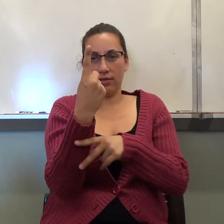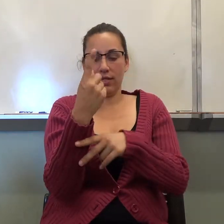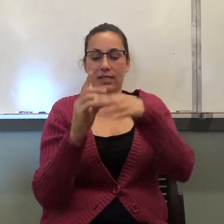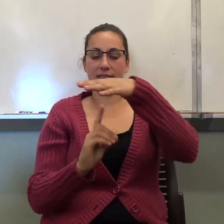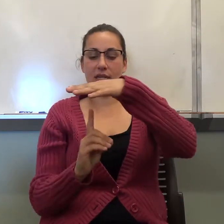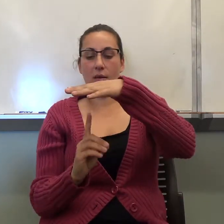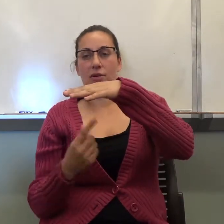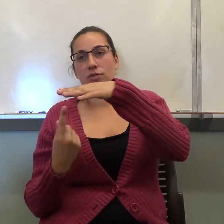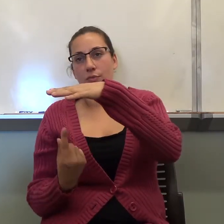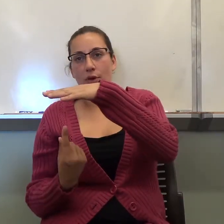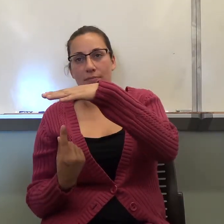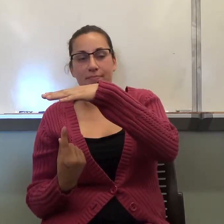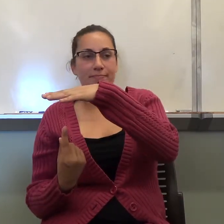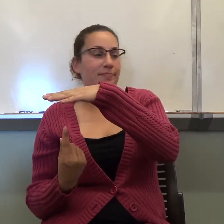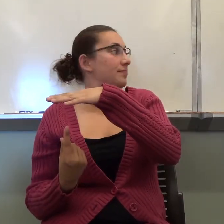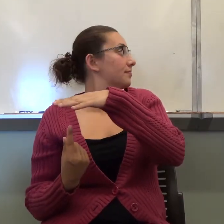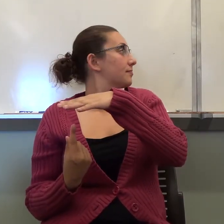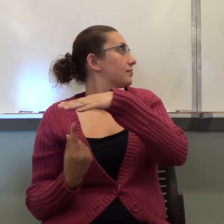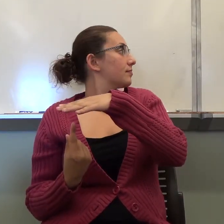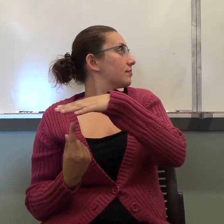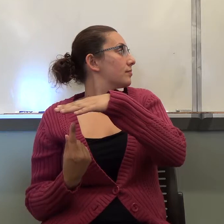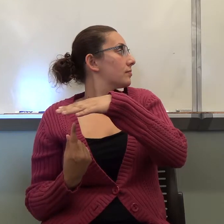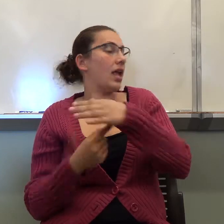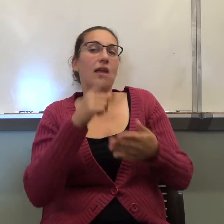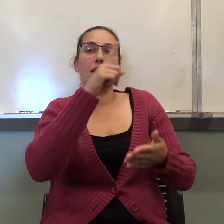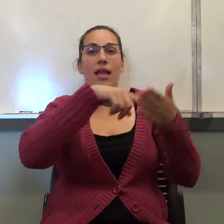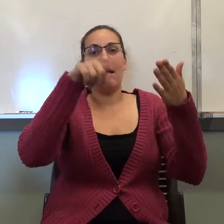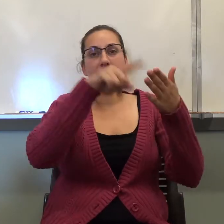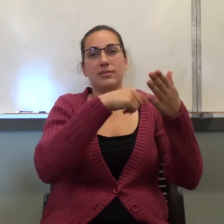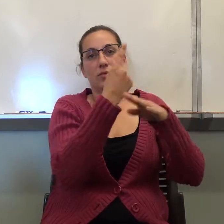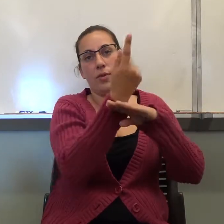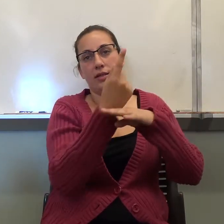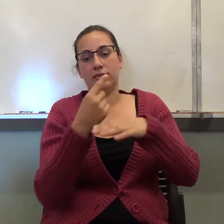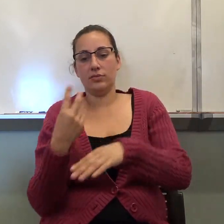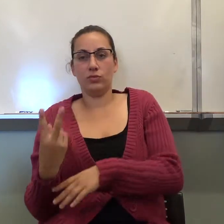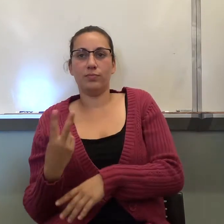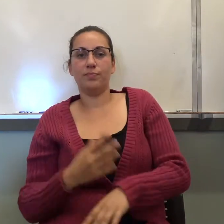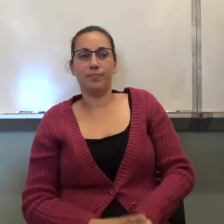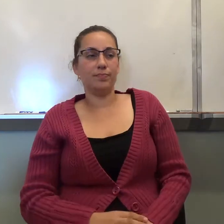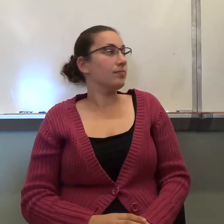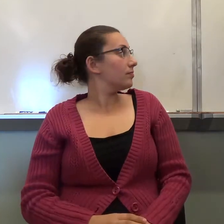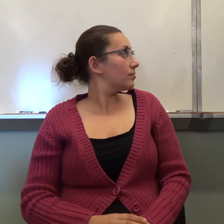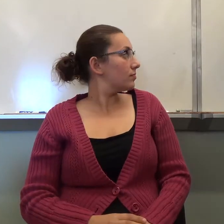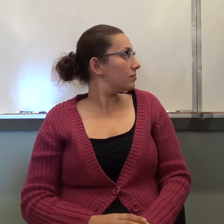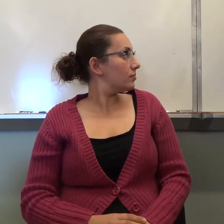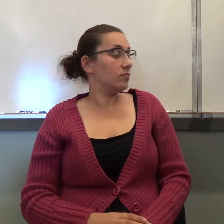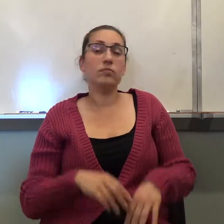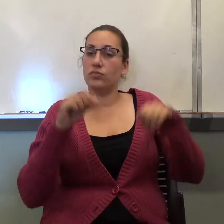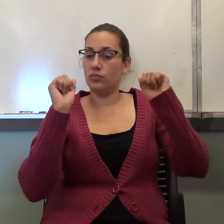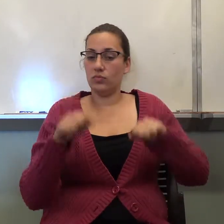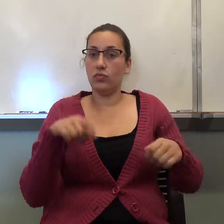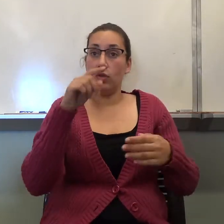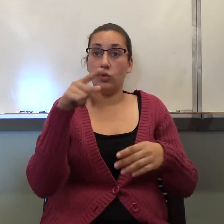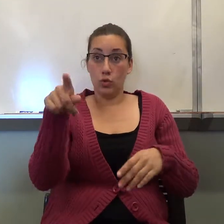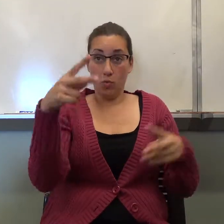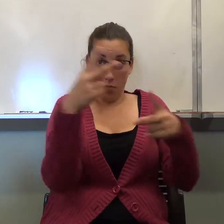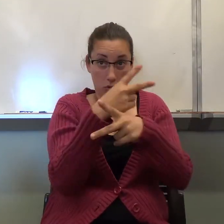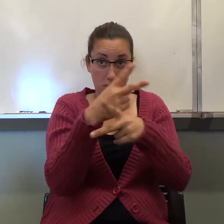all. Here we cancel also. 1, 2. Remember, you can cancel when you're multiplying. You